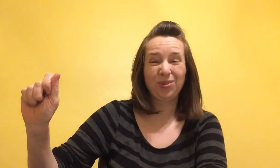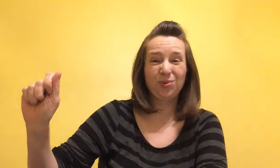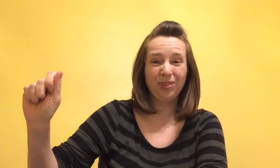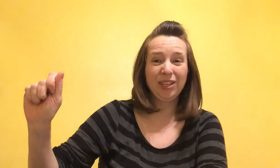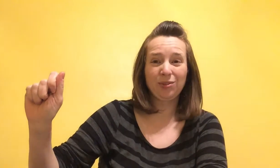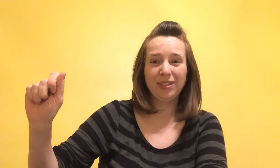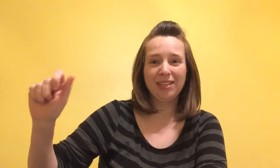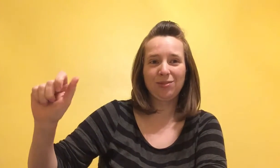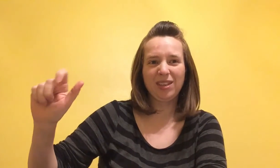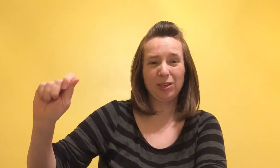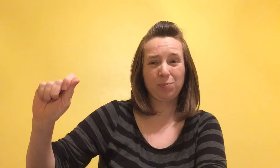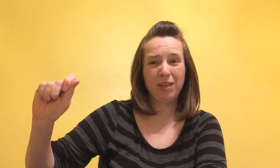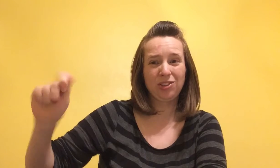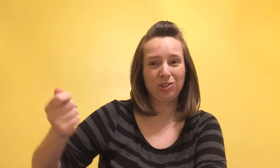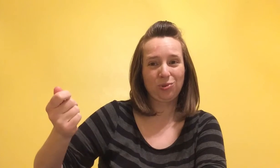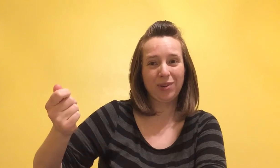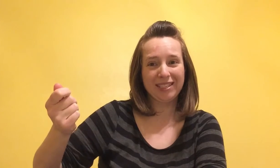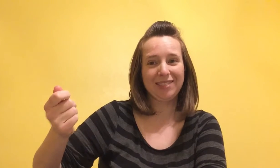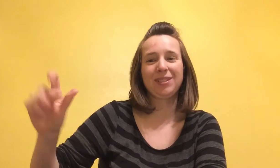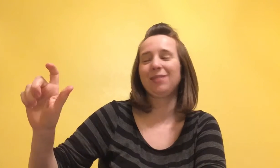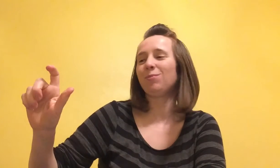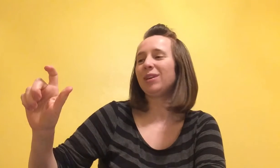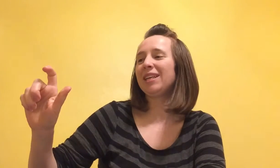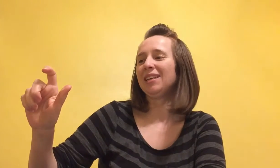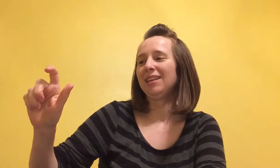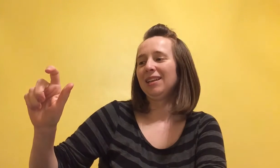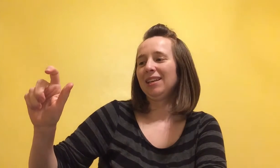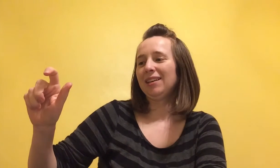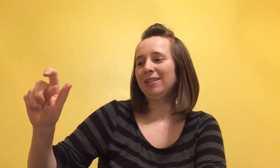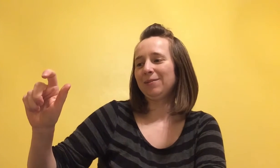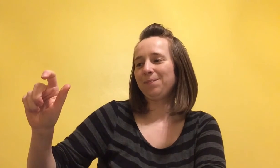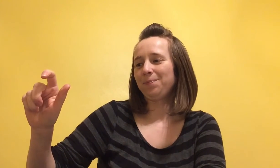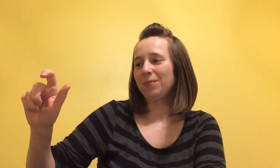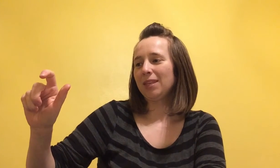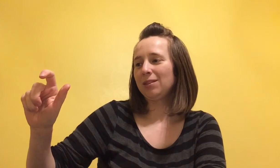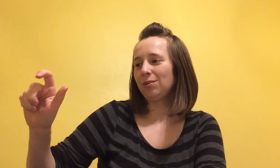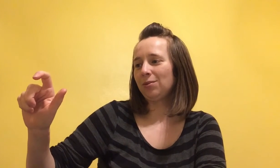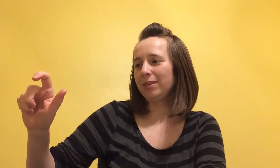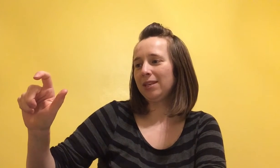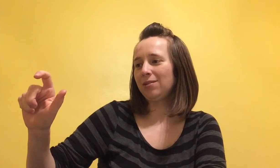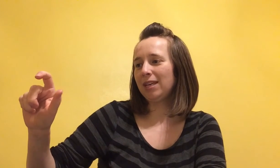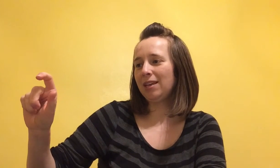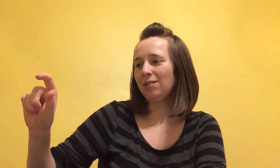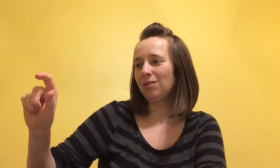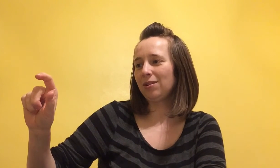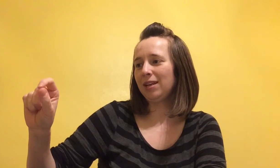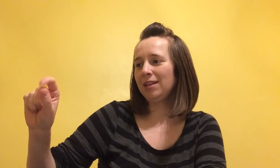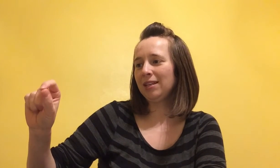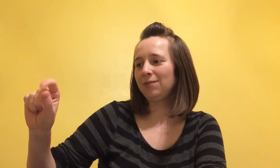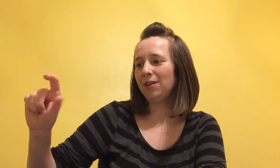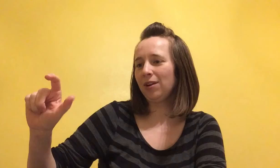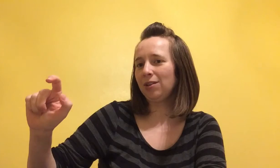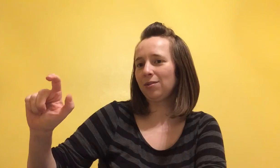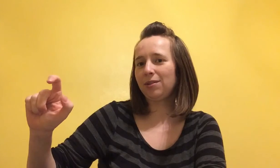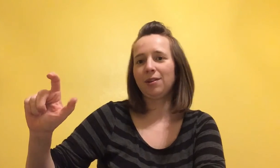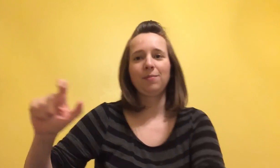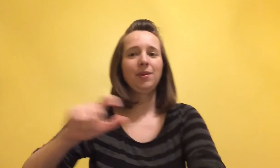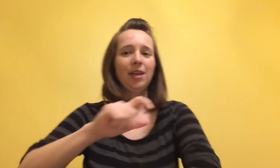were literally doing like a pinch and twist with somebody. So it's like you're taking your index finger and your thumb, and